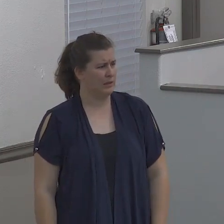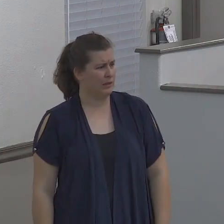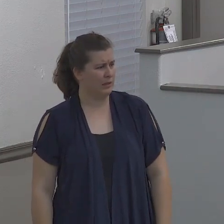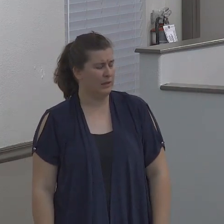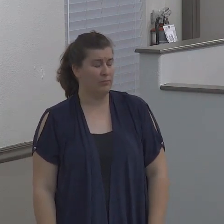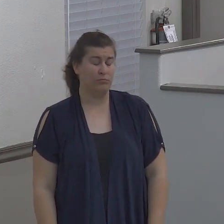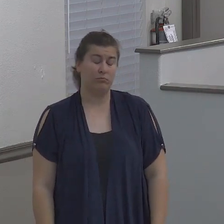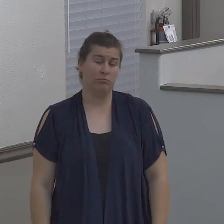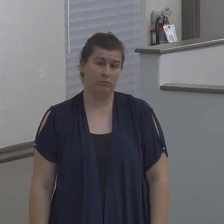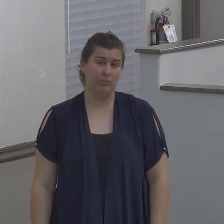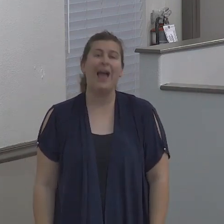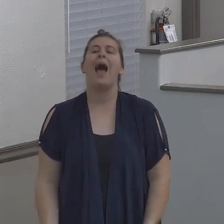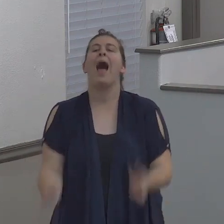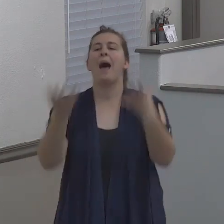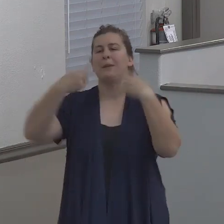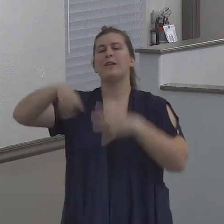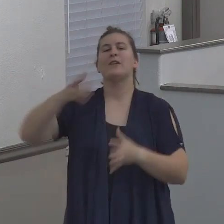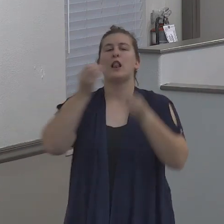keys.